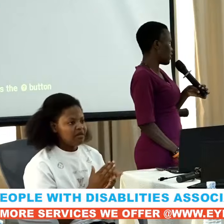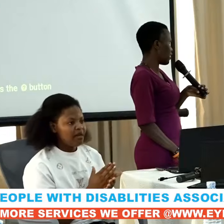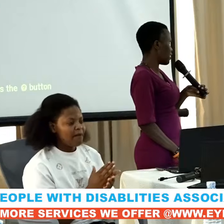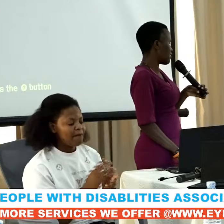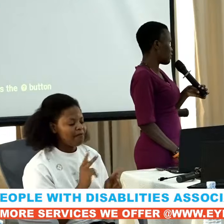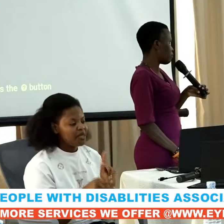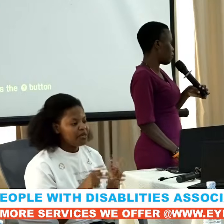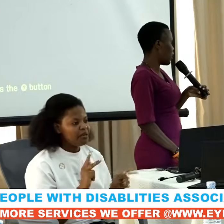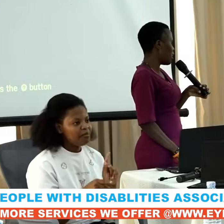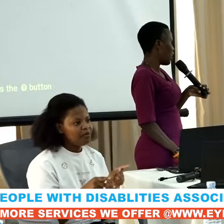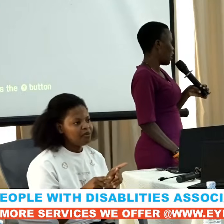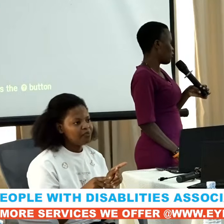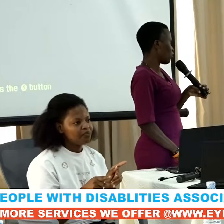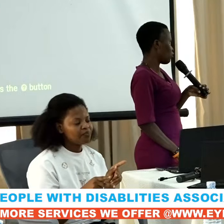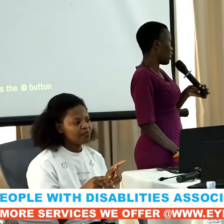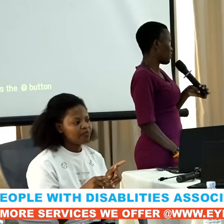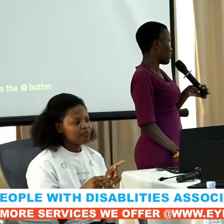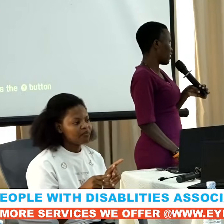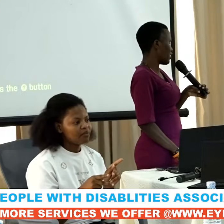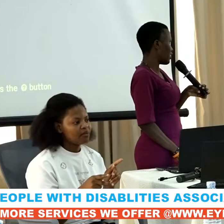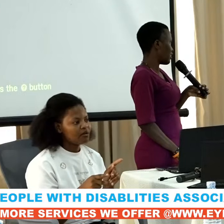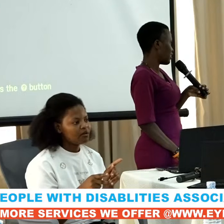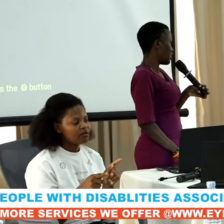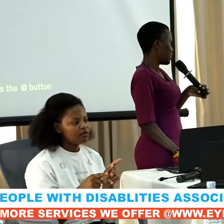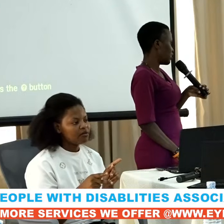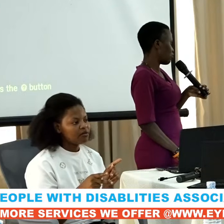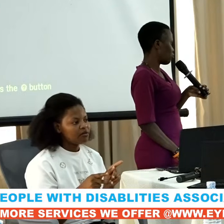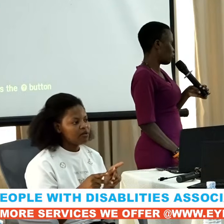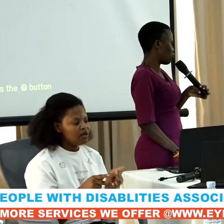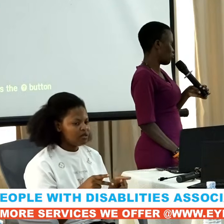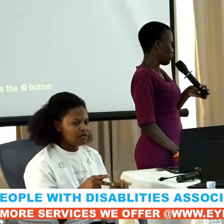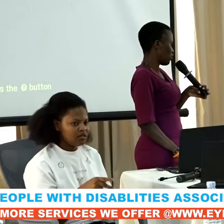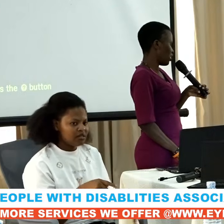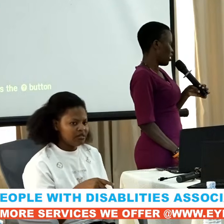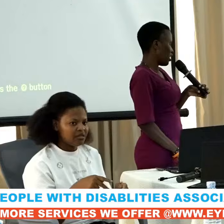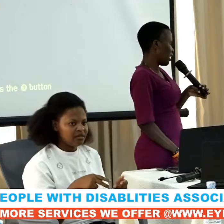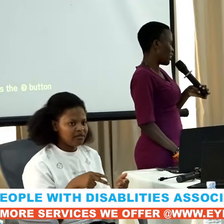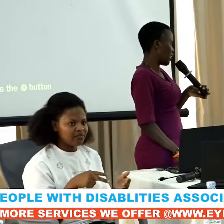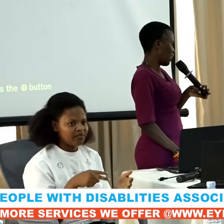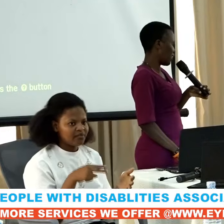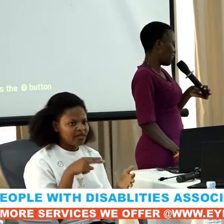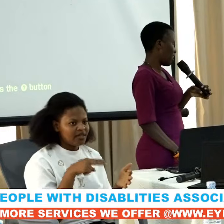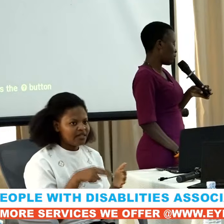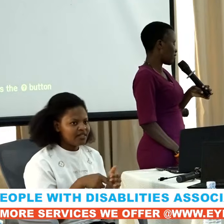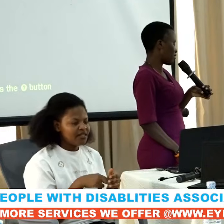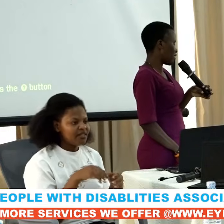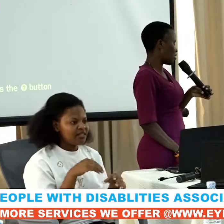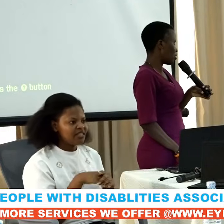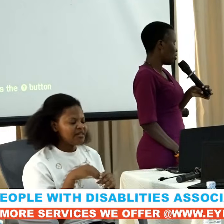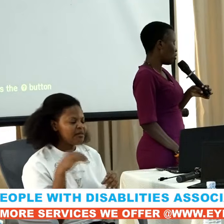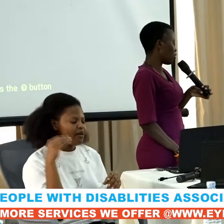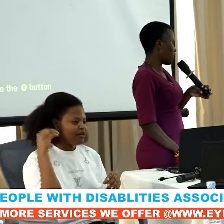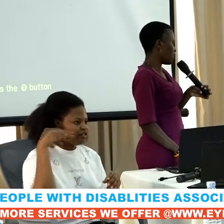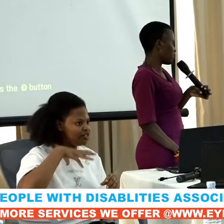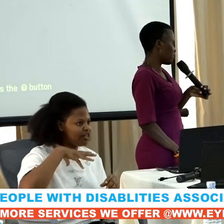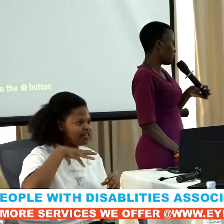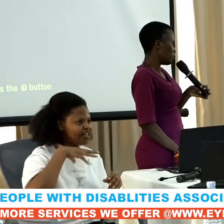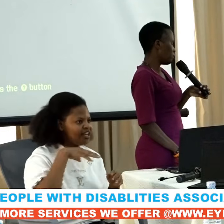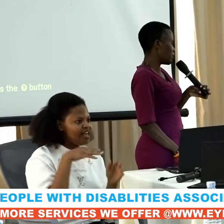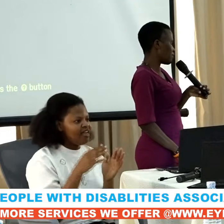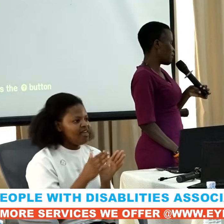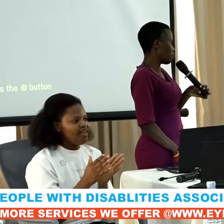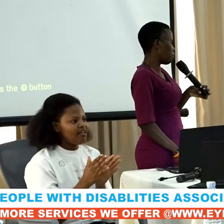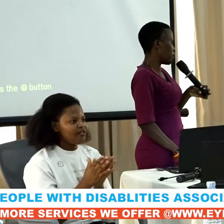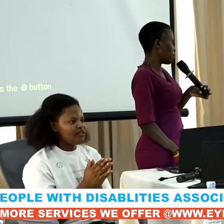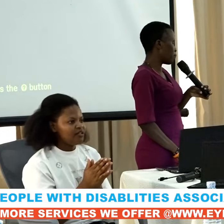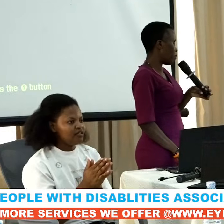deteriorates. Their sight is poor, and also their skin is not like our skin. All that